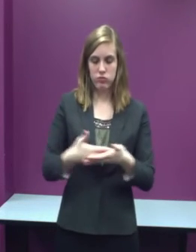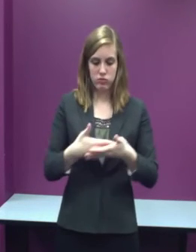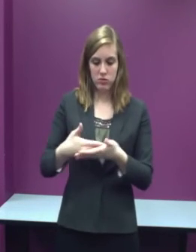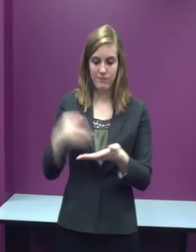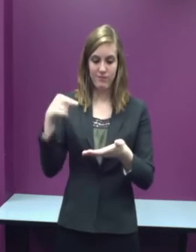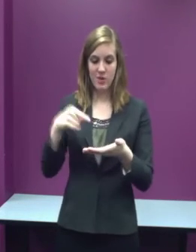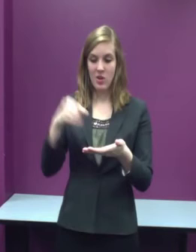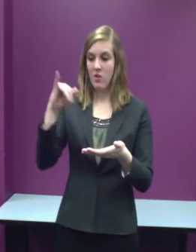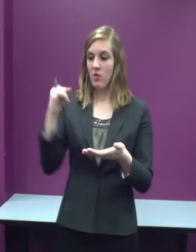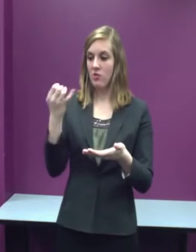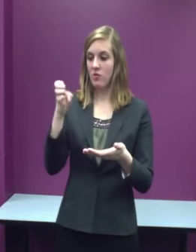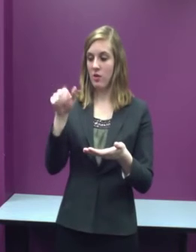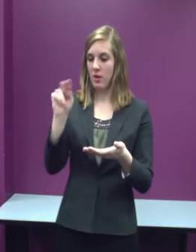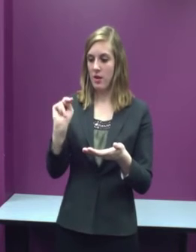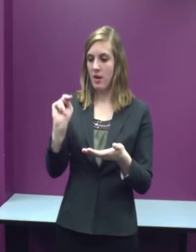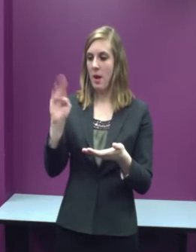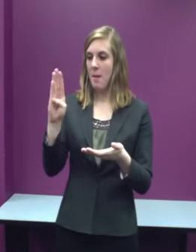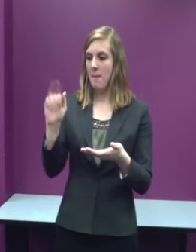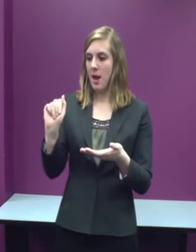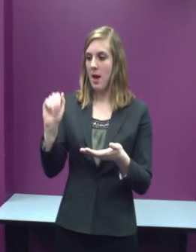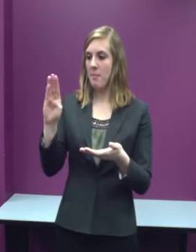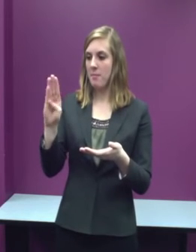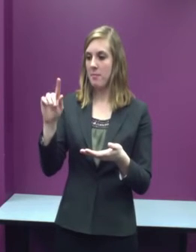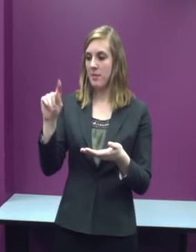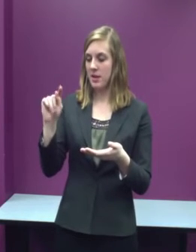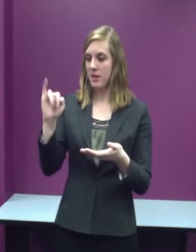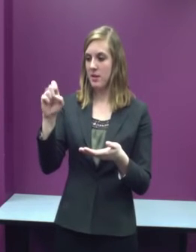became the final member of the expedition.